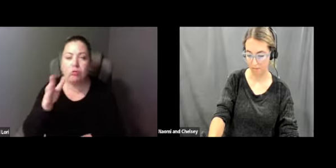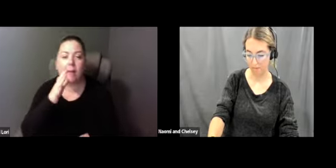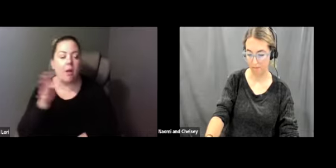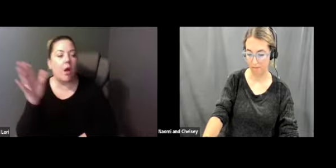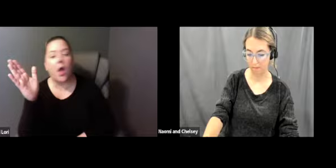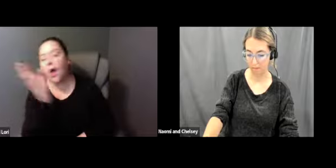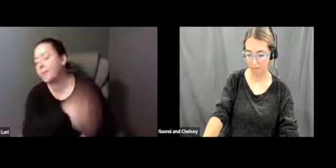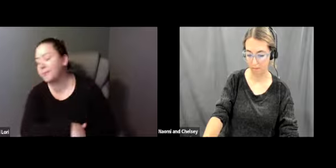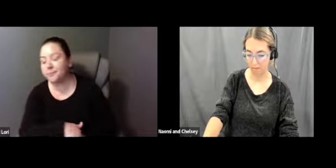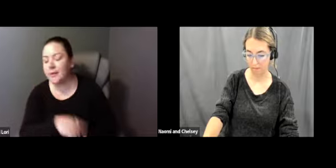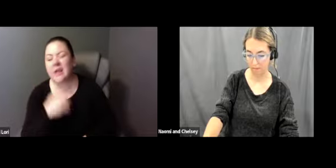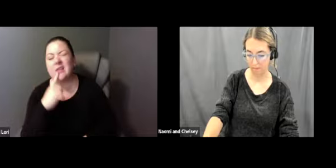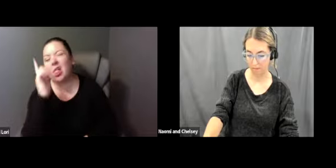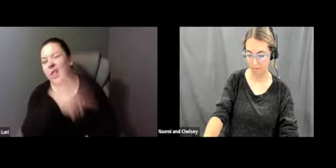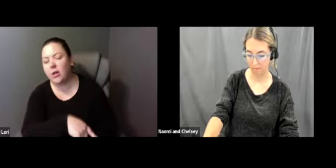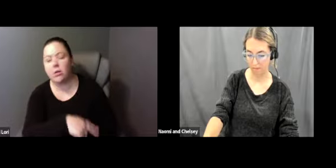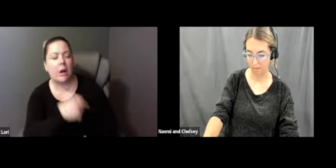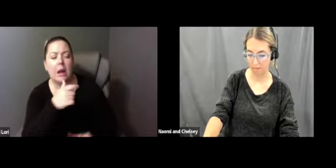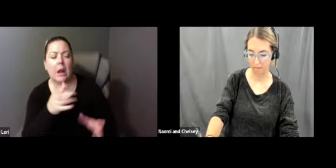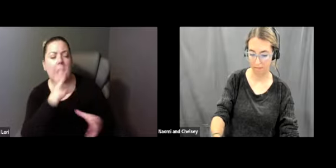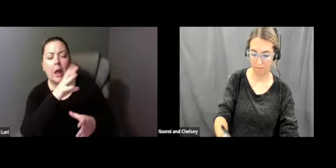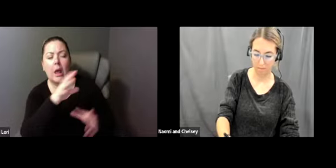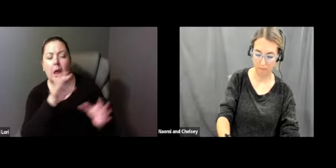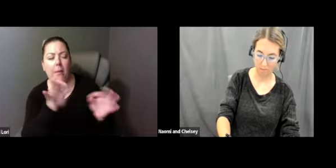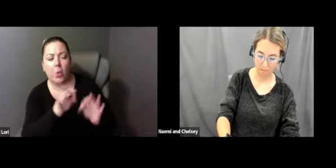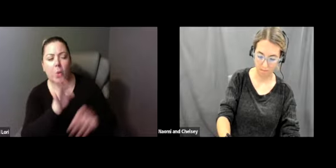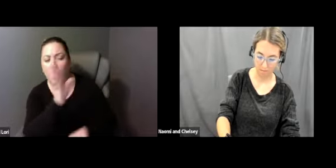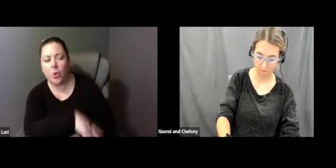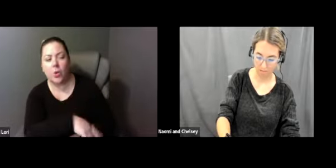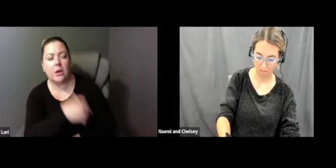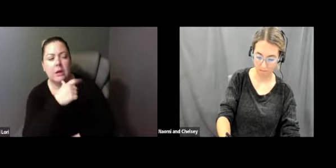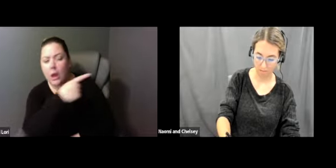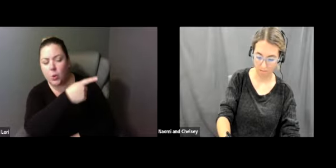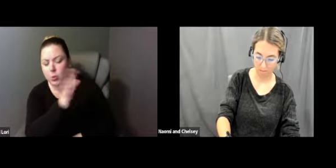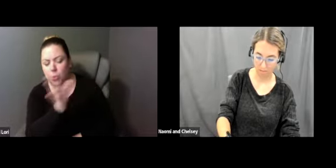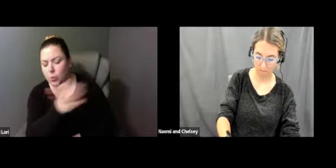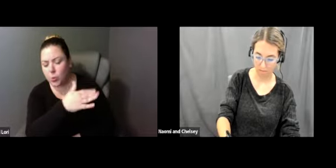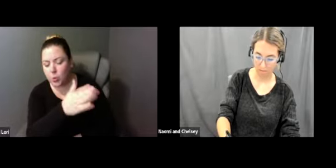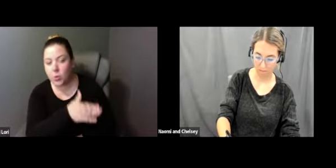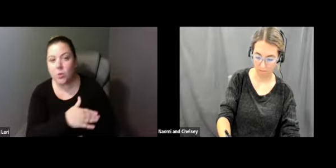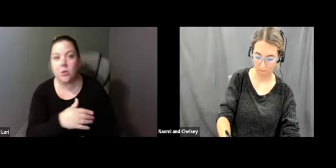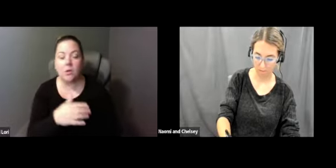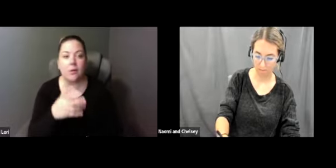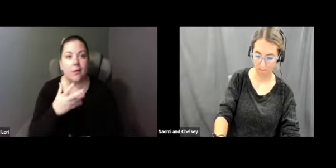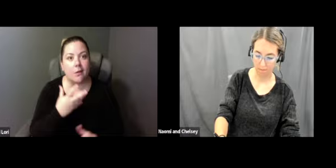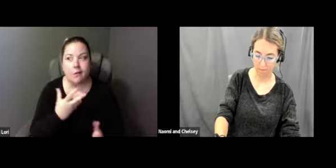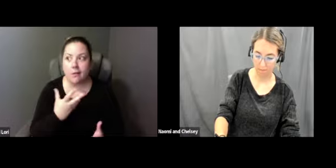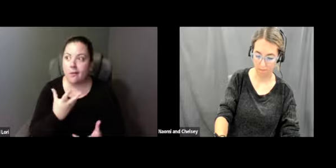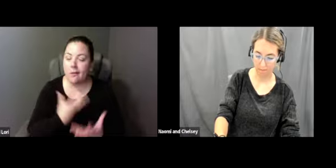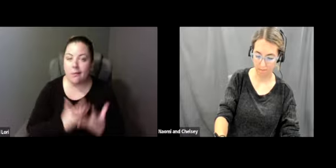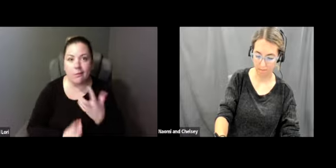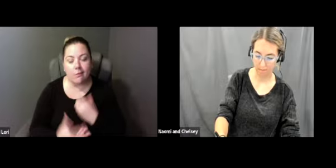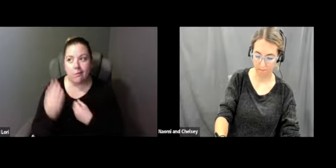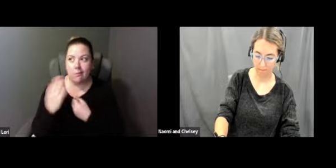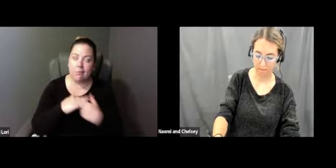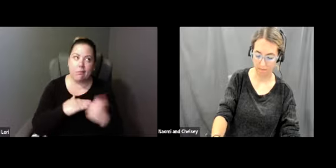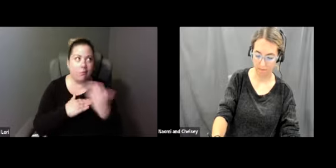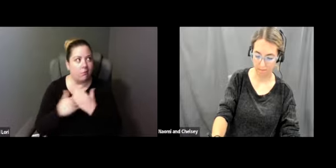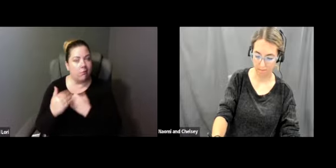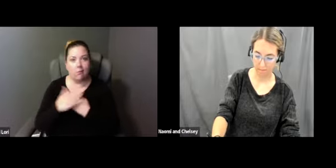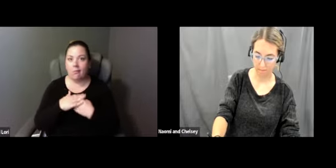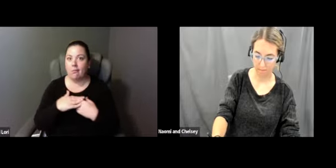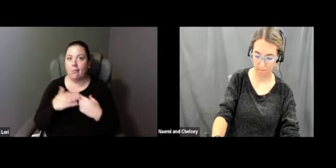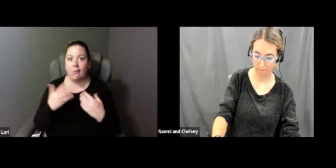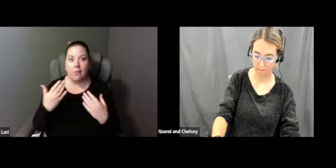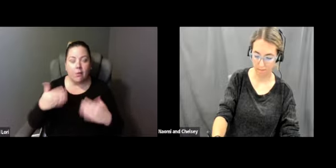Or, oh, it's not about you, right? So constantly getting shut down from society and your family and having information withheld from you. And